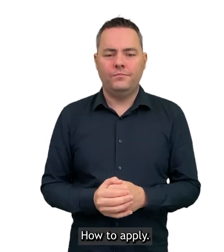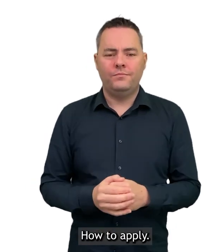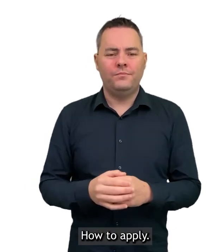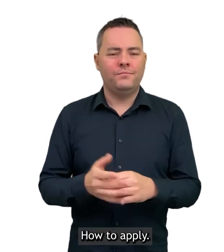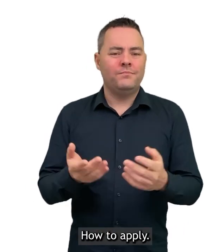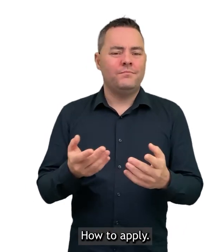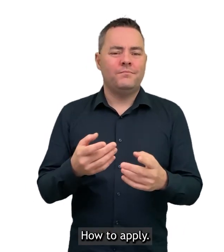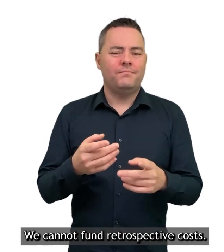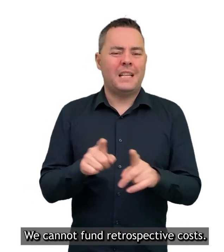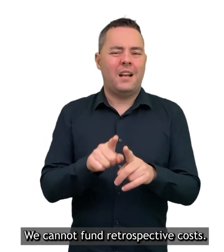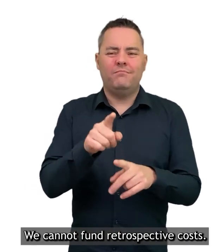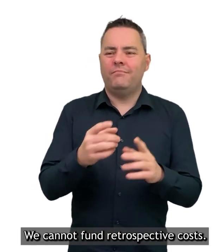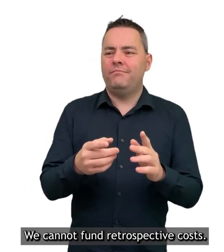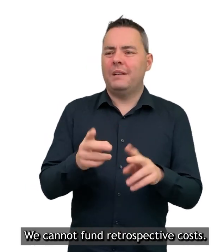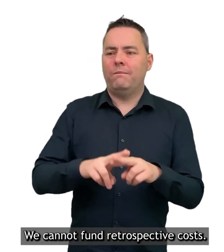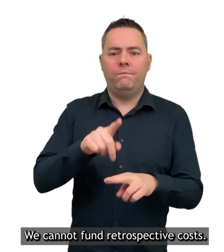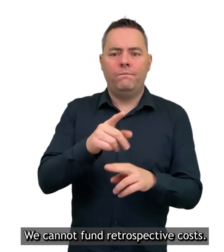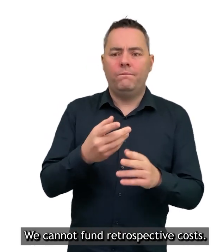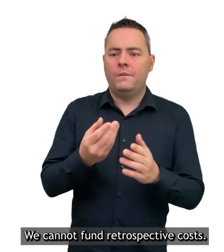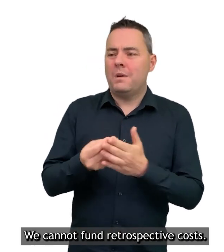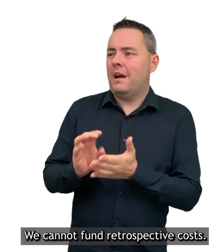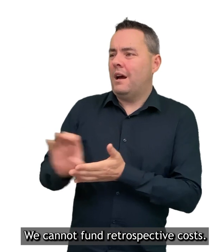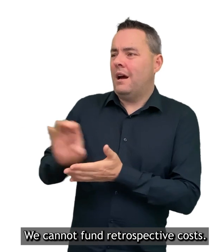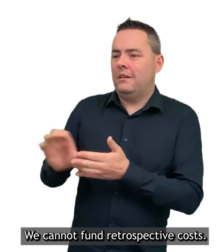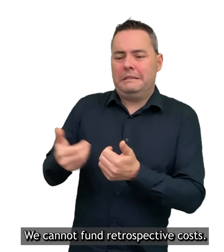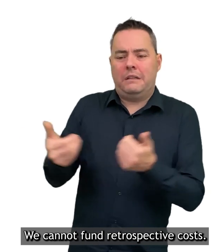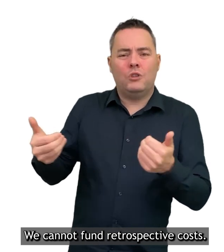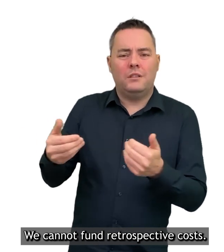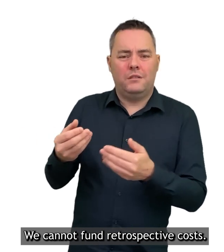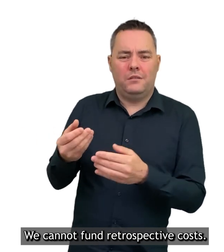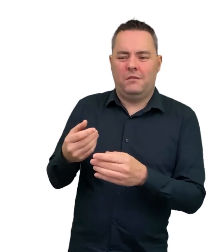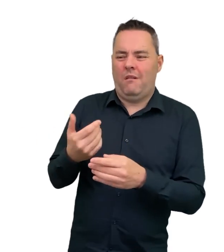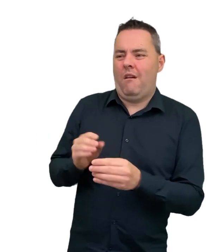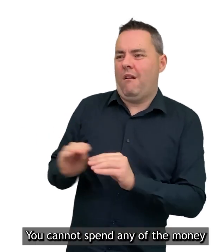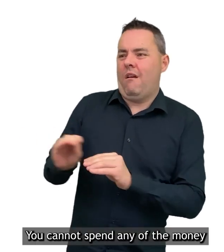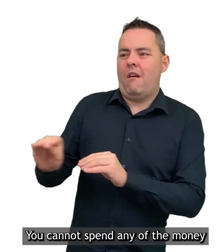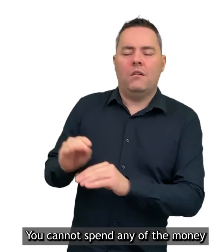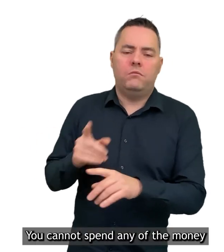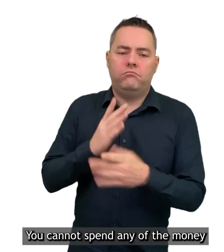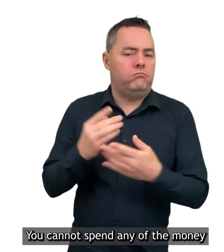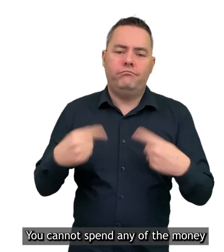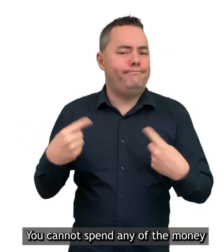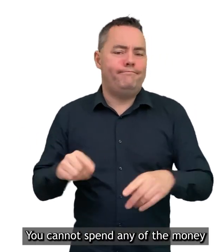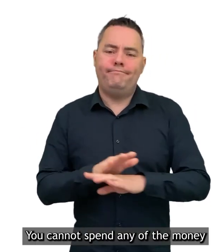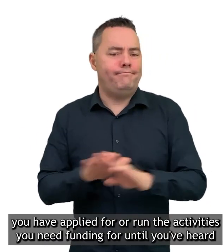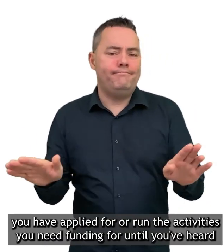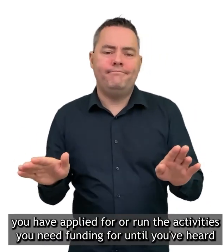to apply? We cannot fund retrospective costs. You cannot spend any of the money you have